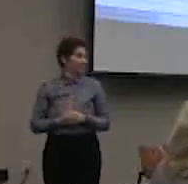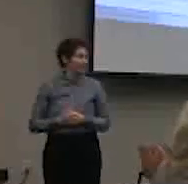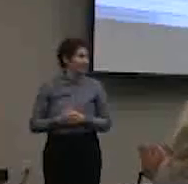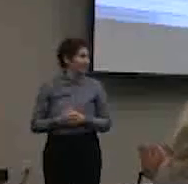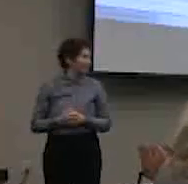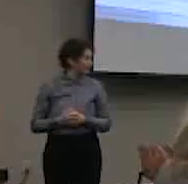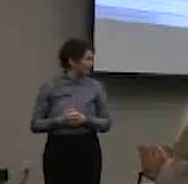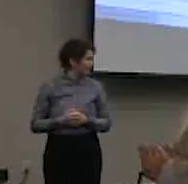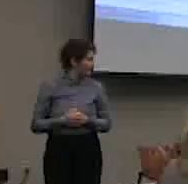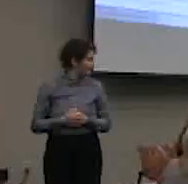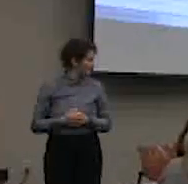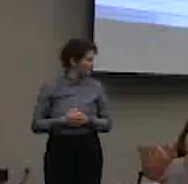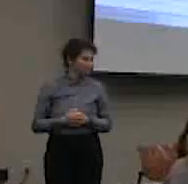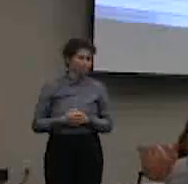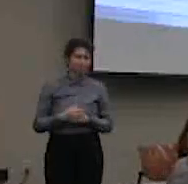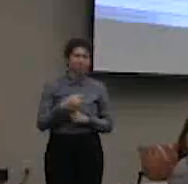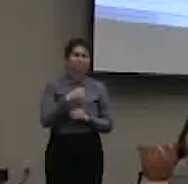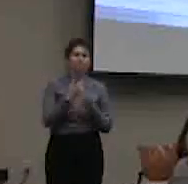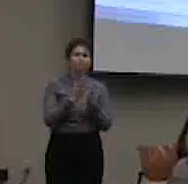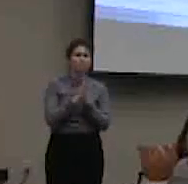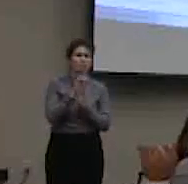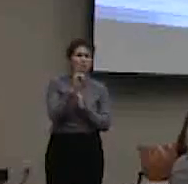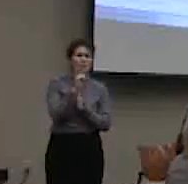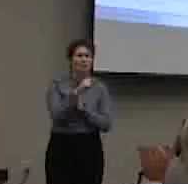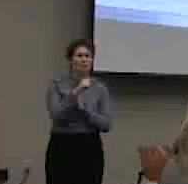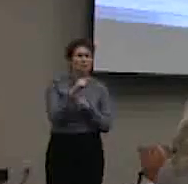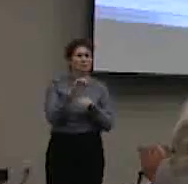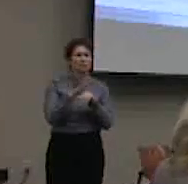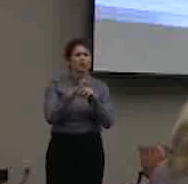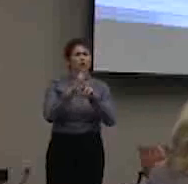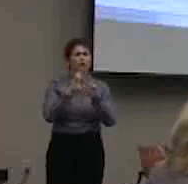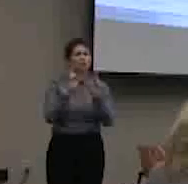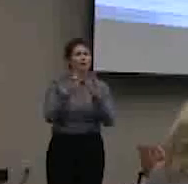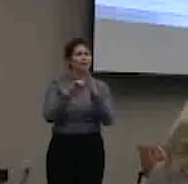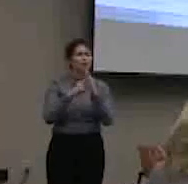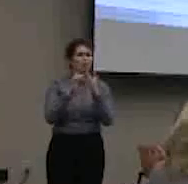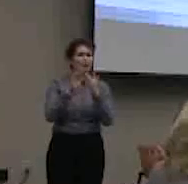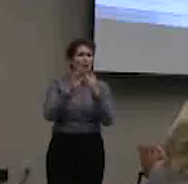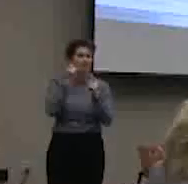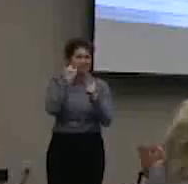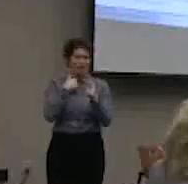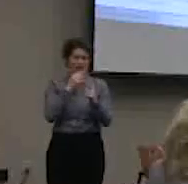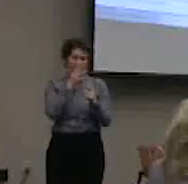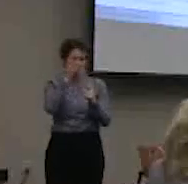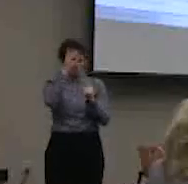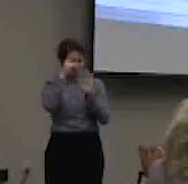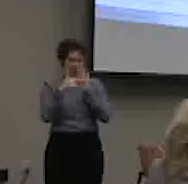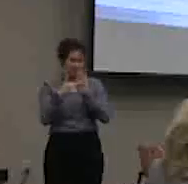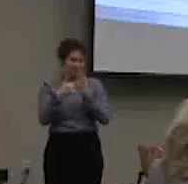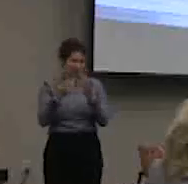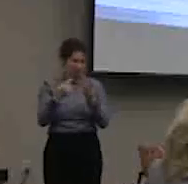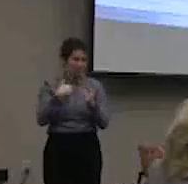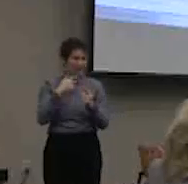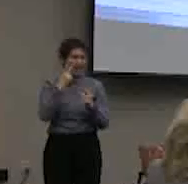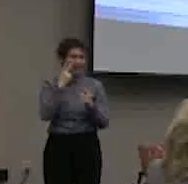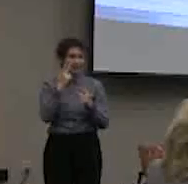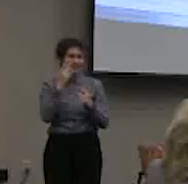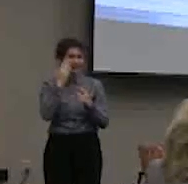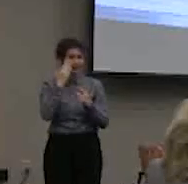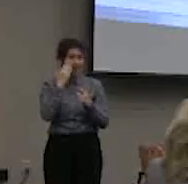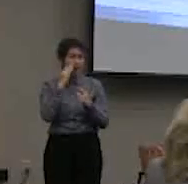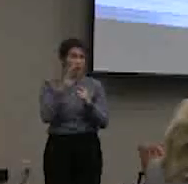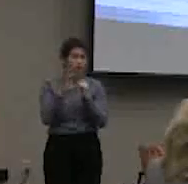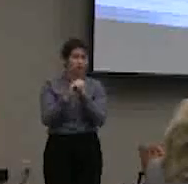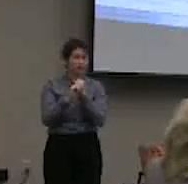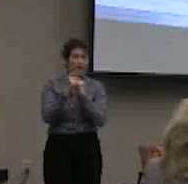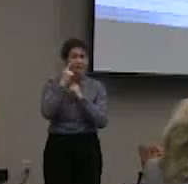rules. I wanted to ask a question on the Ready Start networks. Let's say I'm a parent, and I see a precious Sesame Street ad, which I